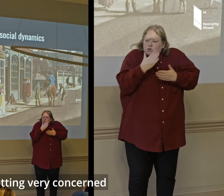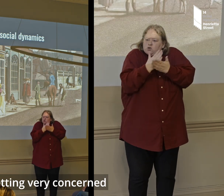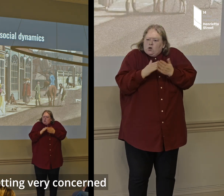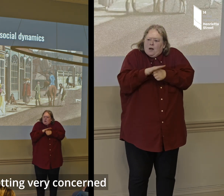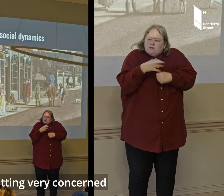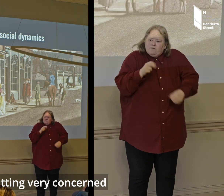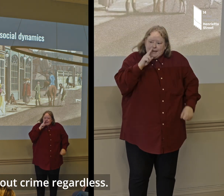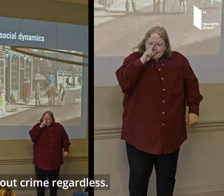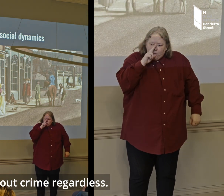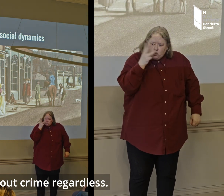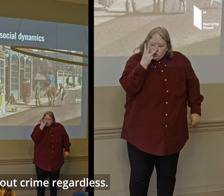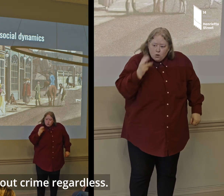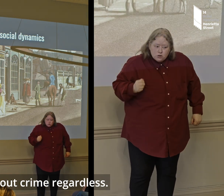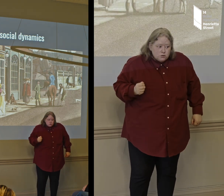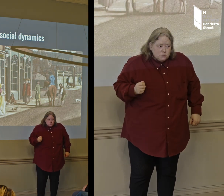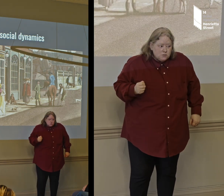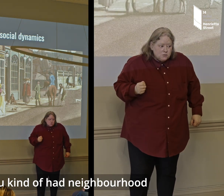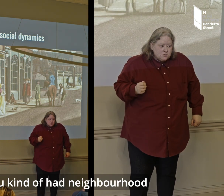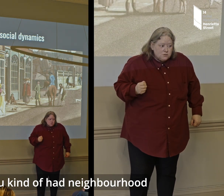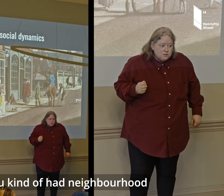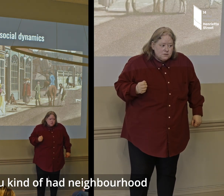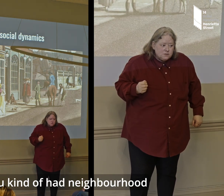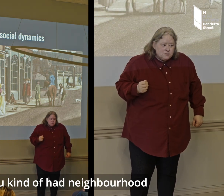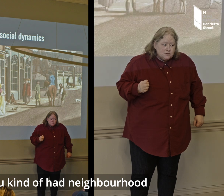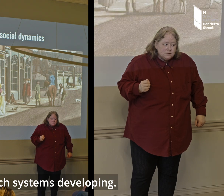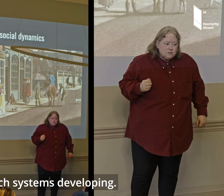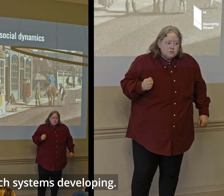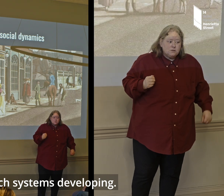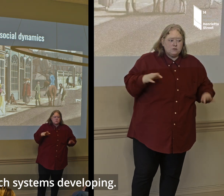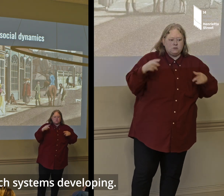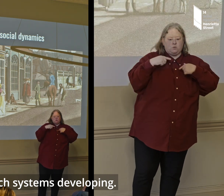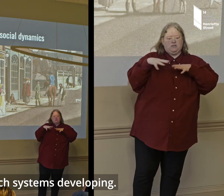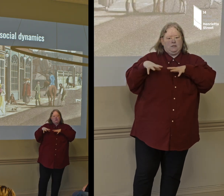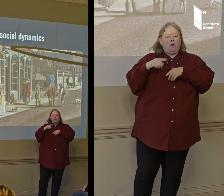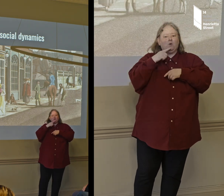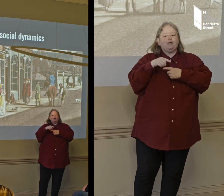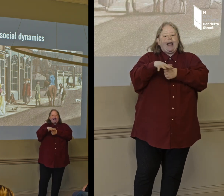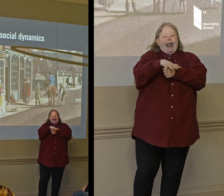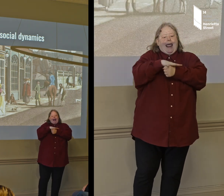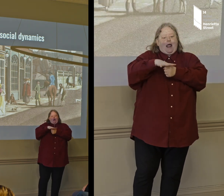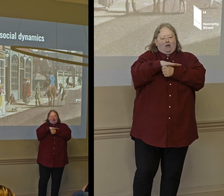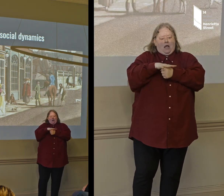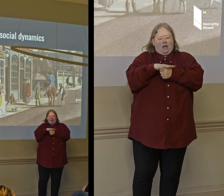people getting very concerned about crime regardless. And so you kind of had neighbourhood watch systems developing.